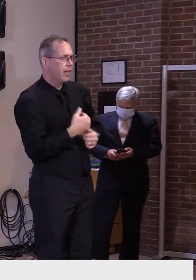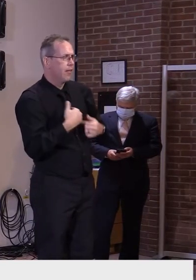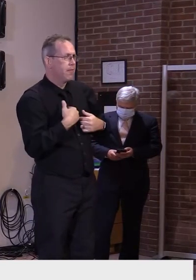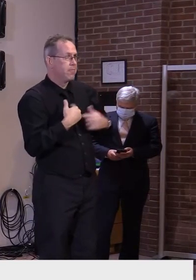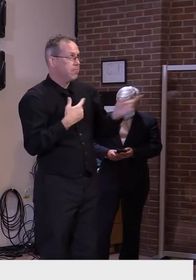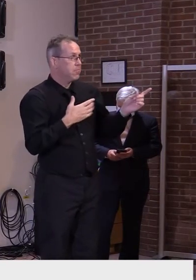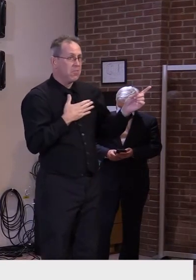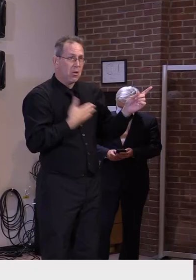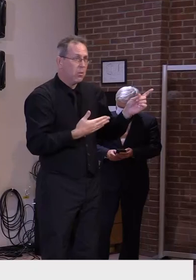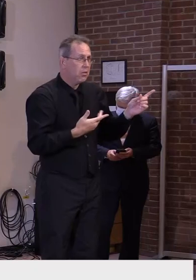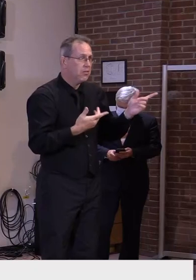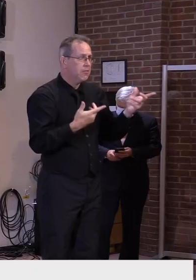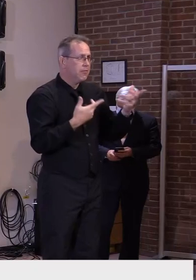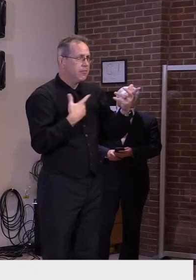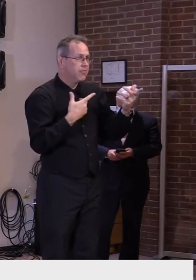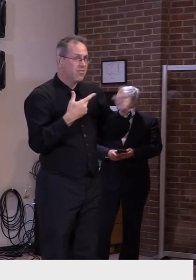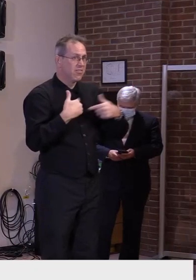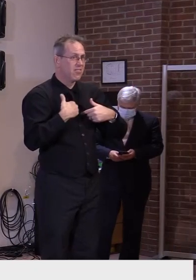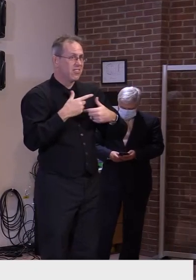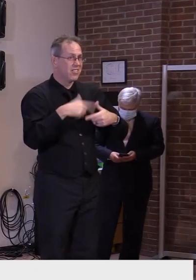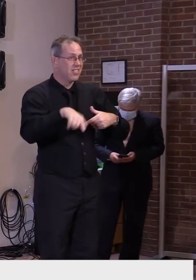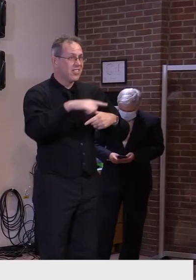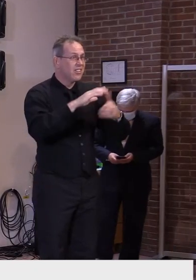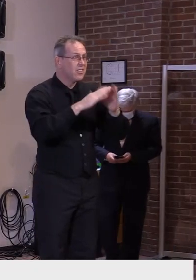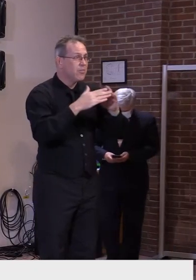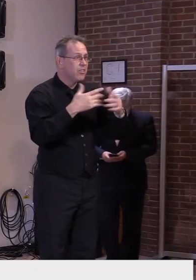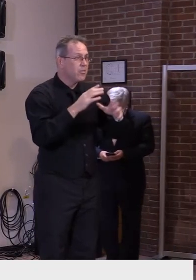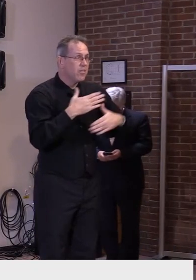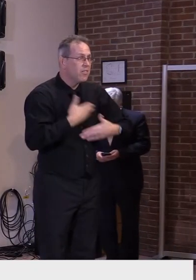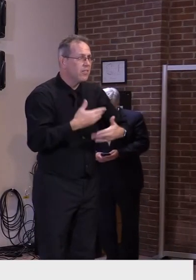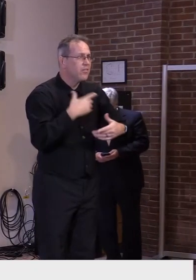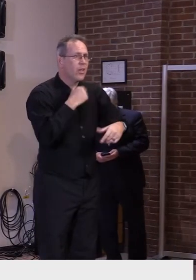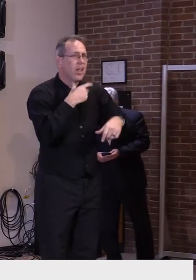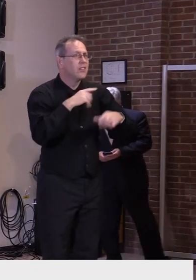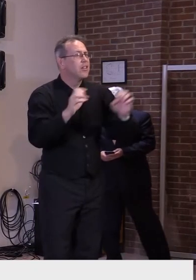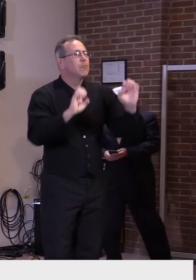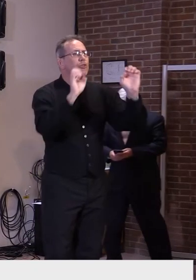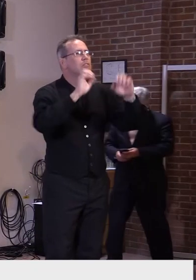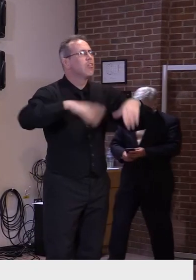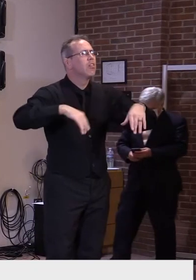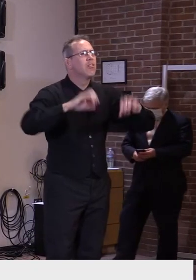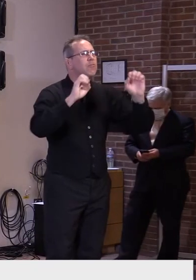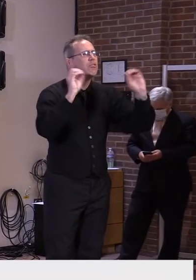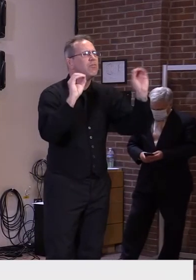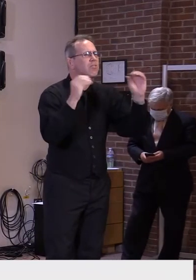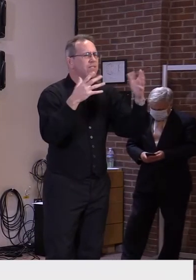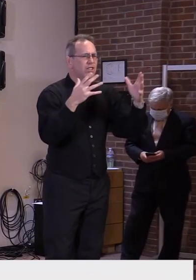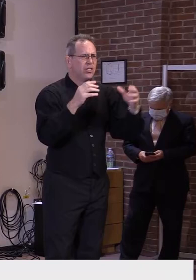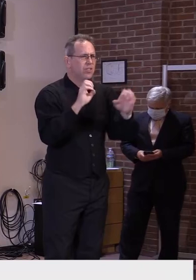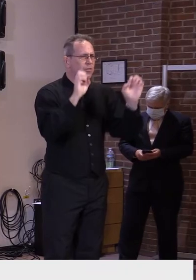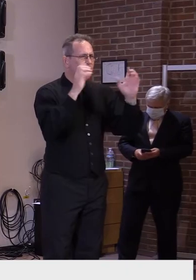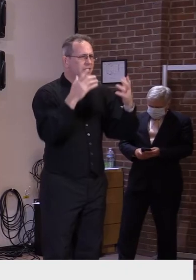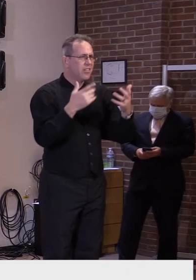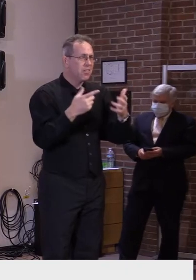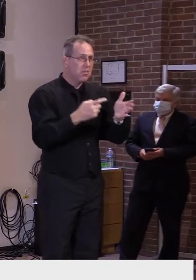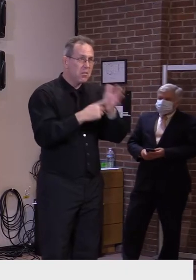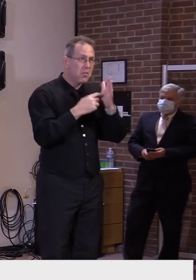emergency from my perspective. I don't think a mask mandate is the right approach, or any mandates of